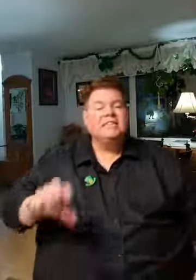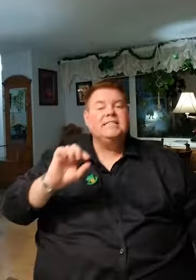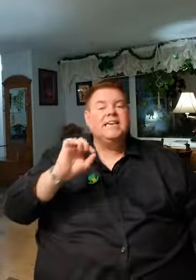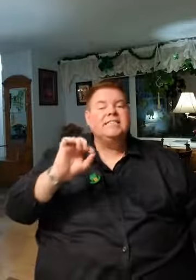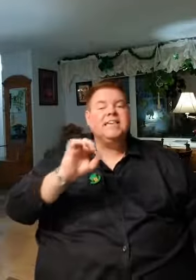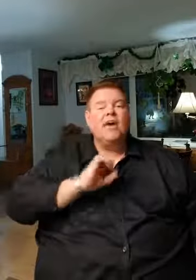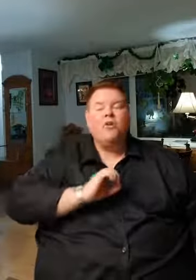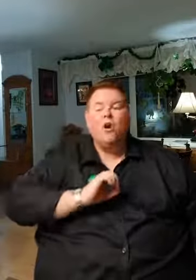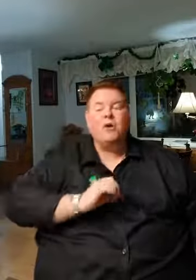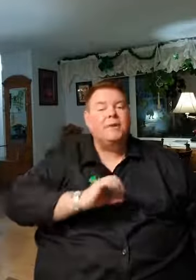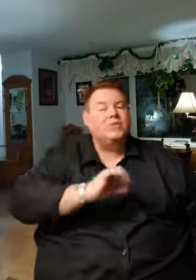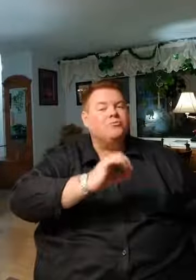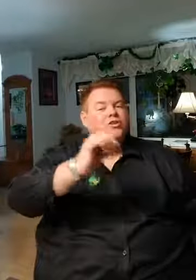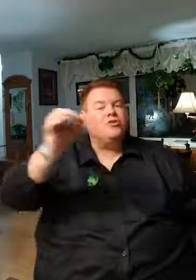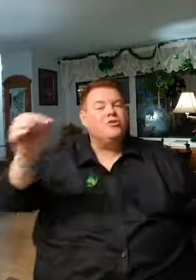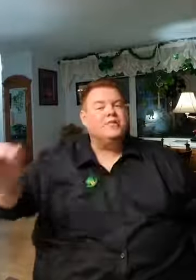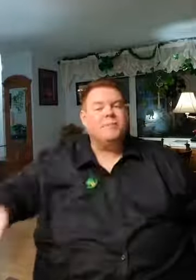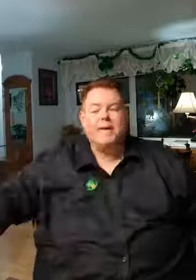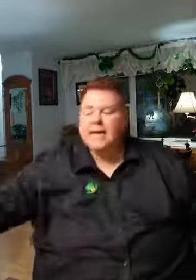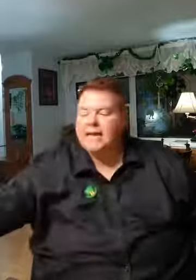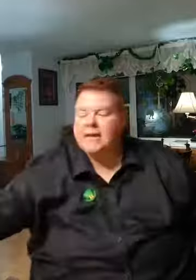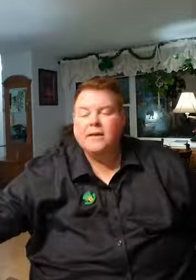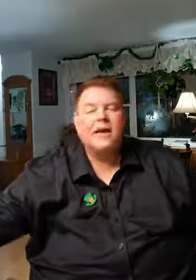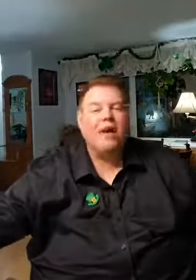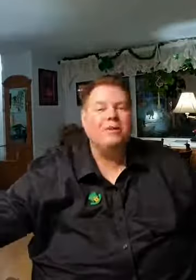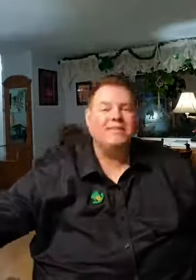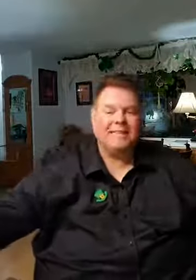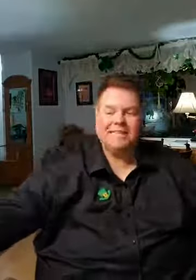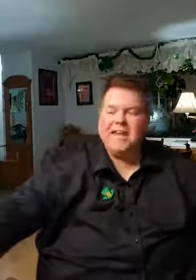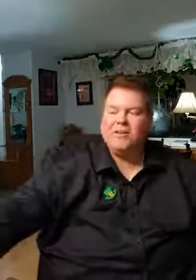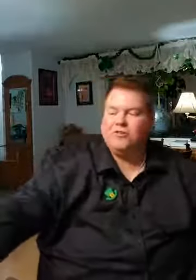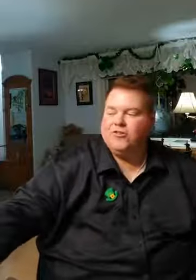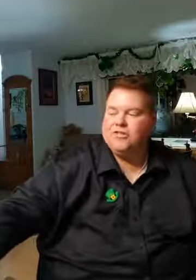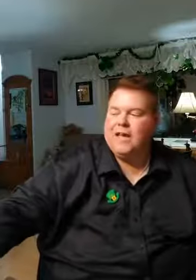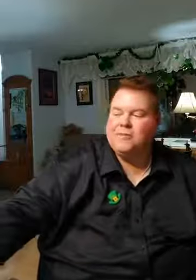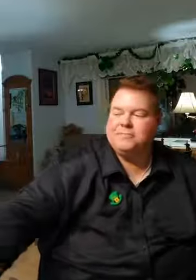DC Alcoda means return to the beginning, and we sing the second verse now.